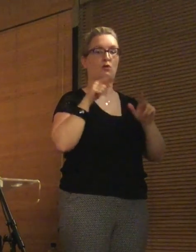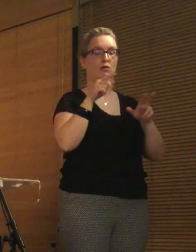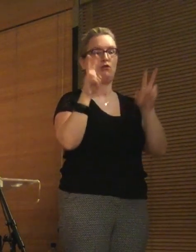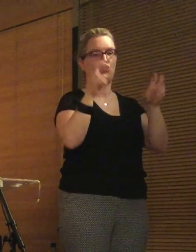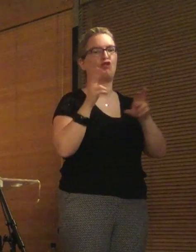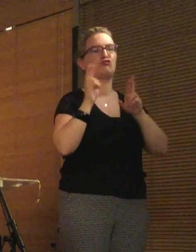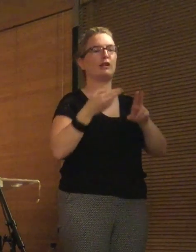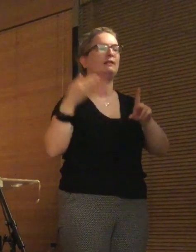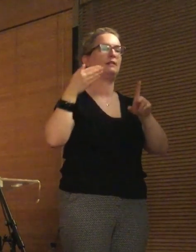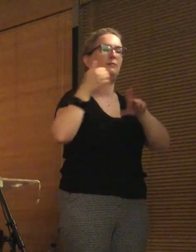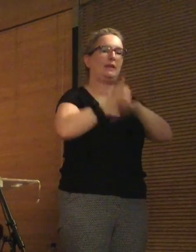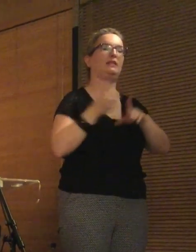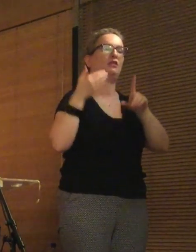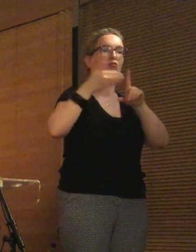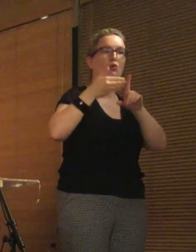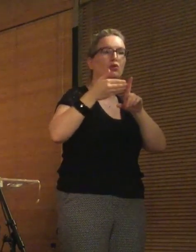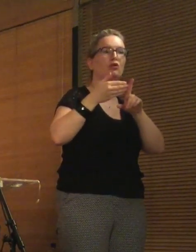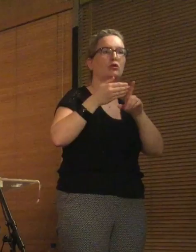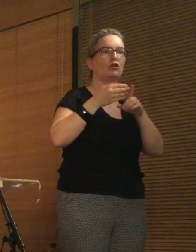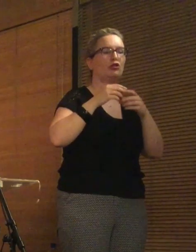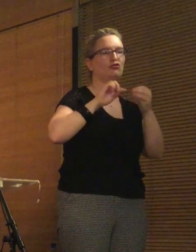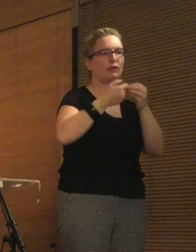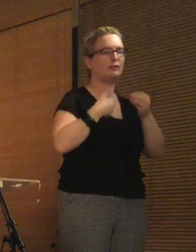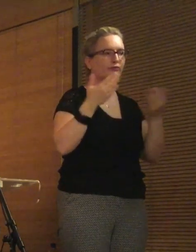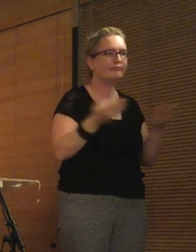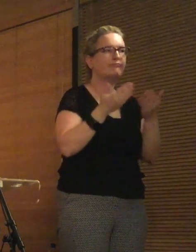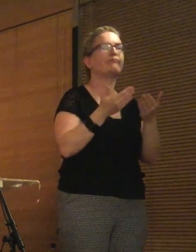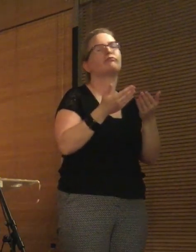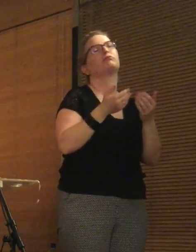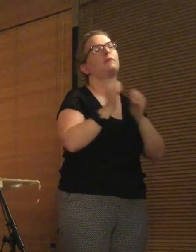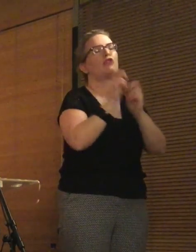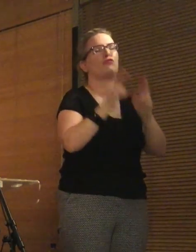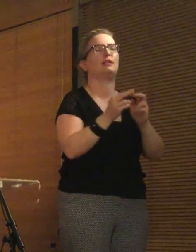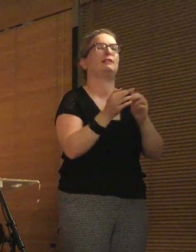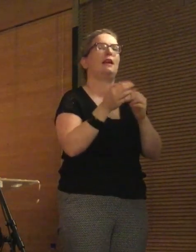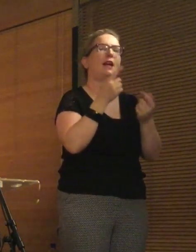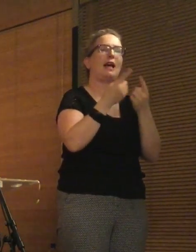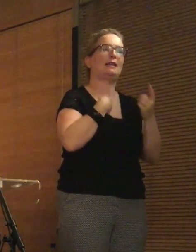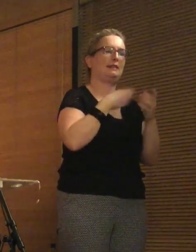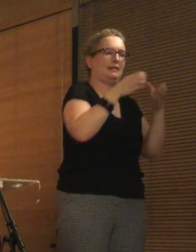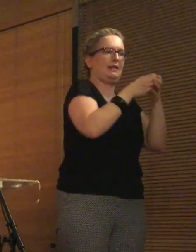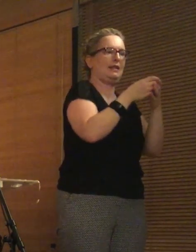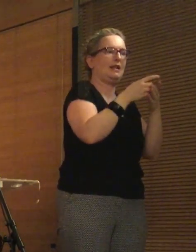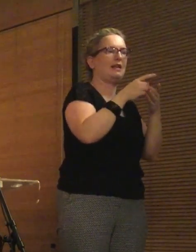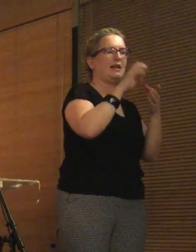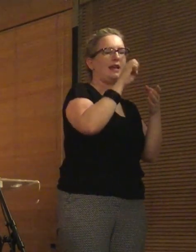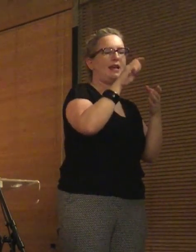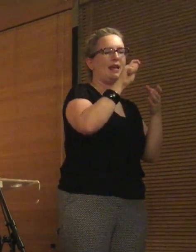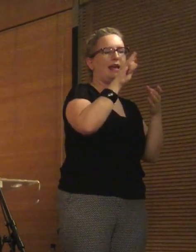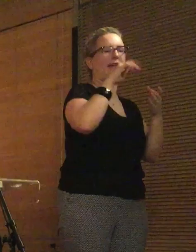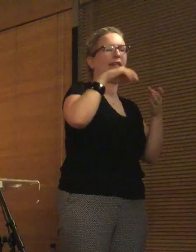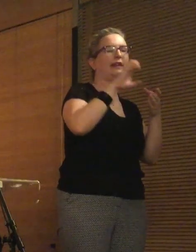right to equal status as travellers and as women and as members of ethnic minority. On Monday I was out at the